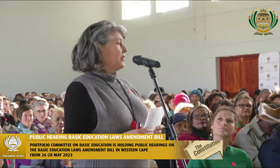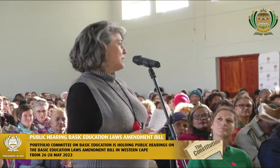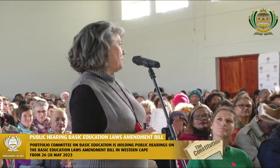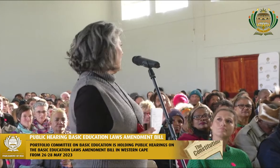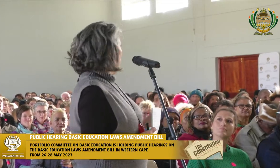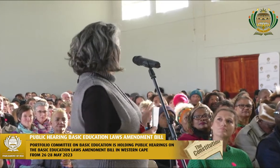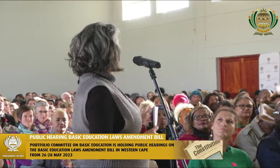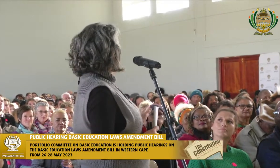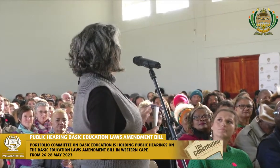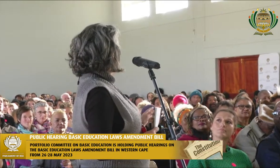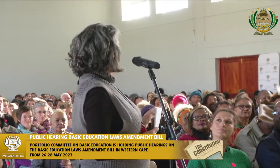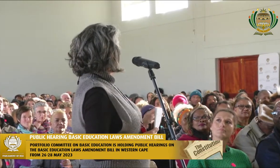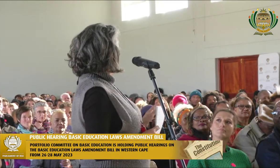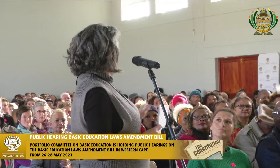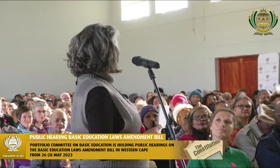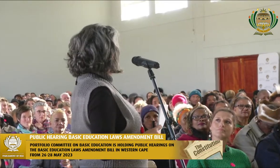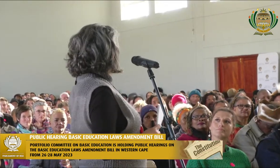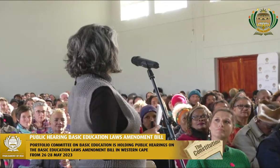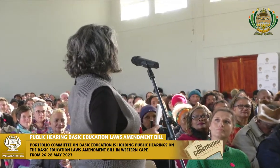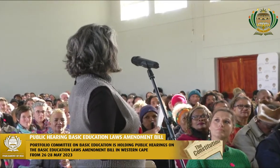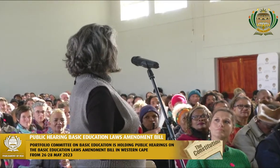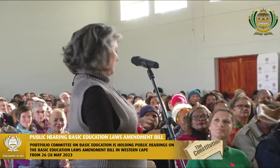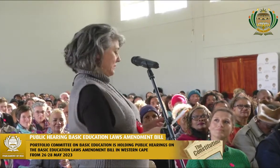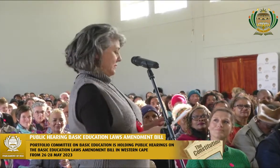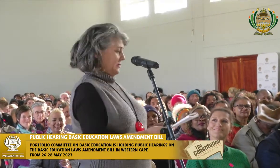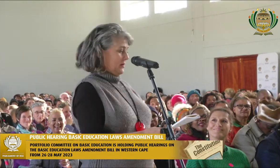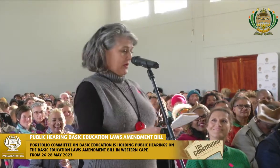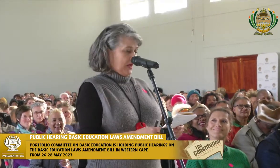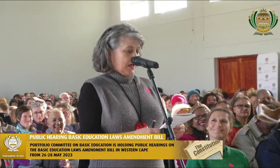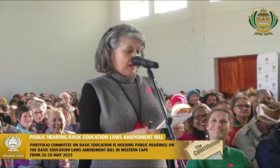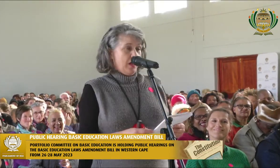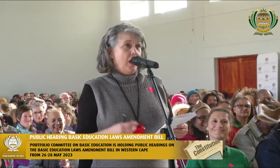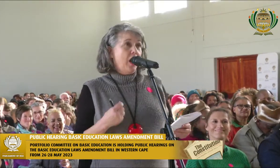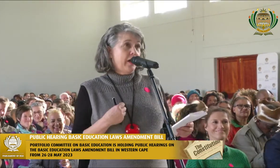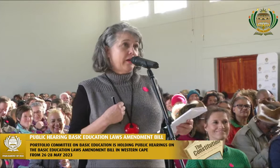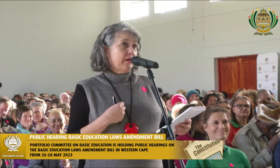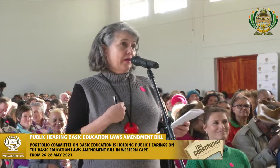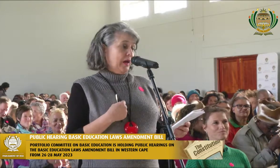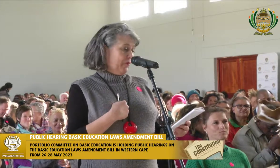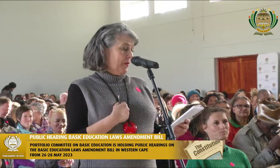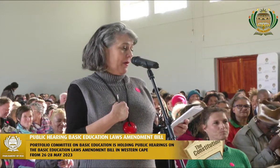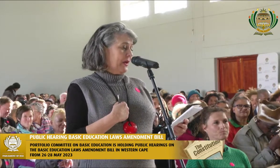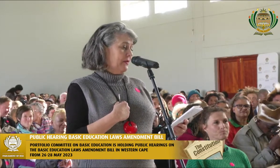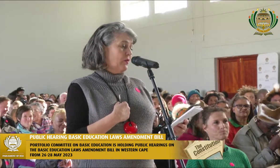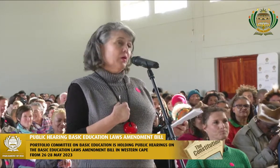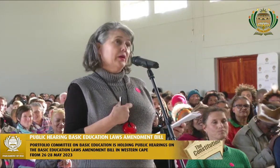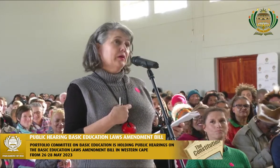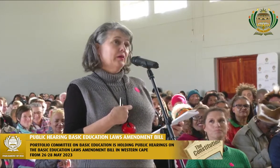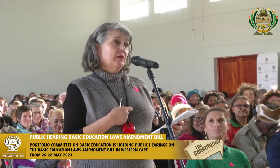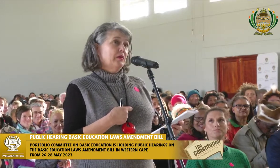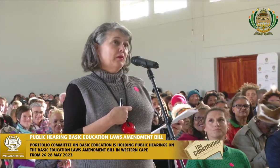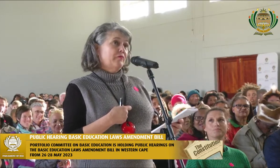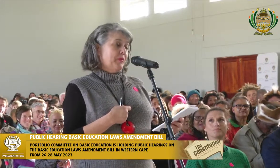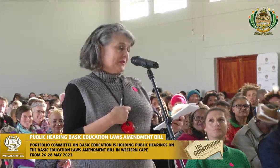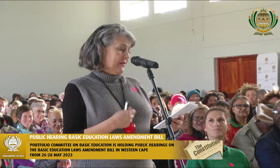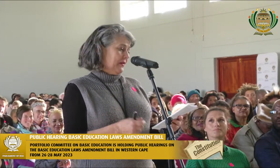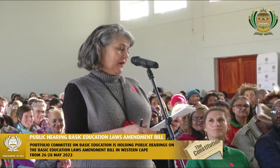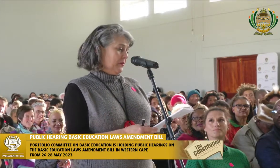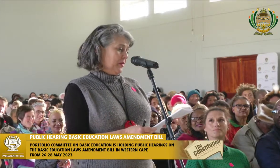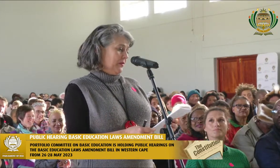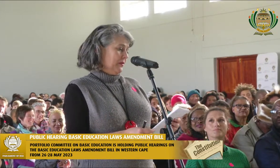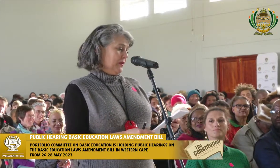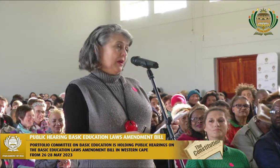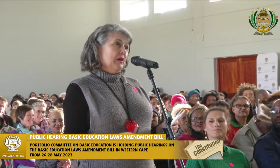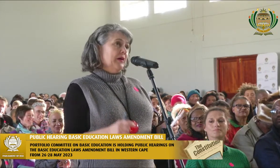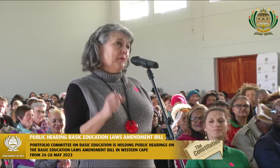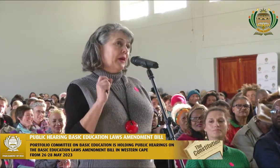just want to say you must buckle up. You must all buckle up now. I am from the Bakiti Koi, from the Southern